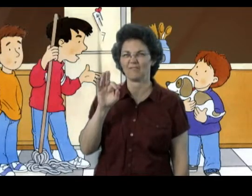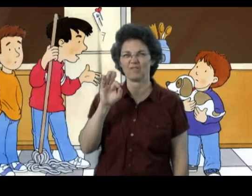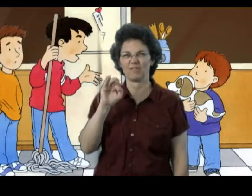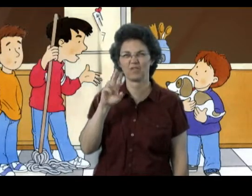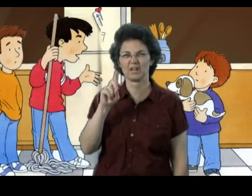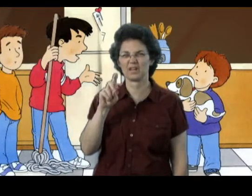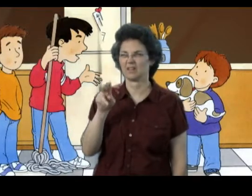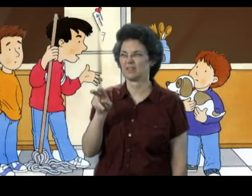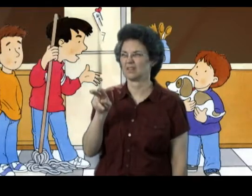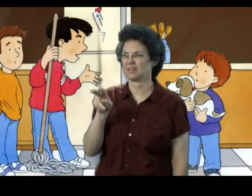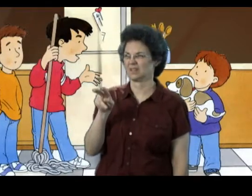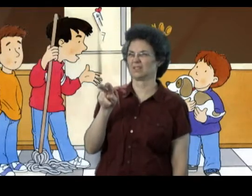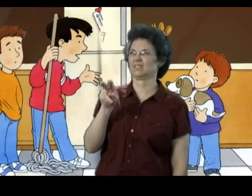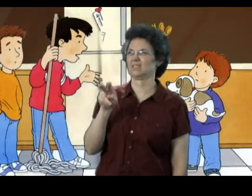Fred was confused.